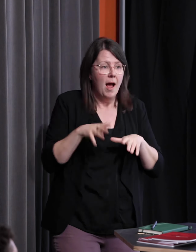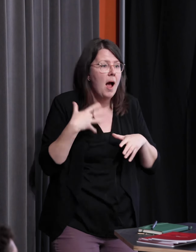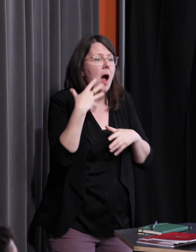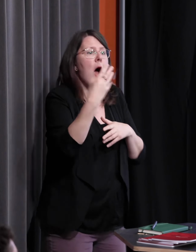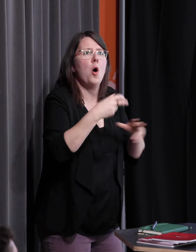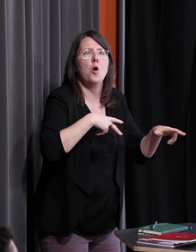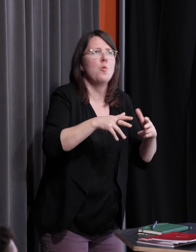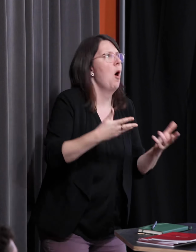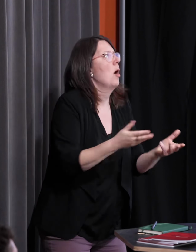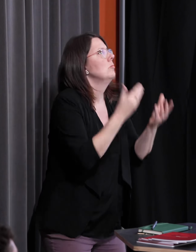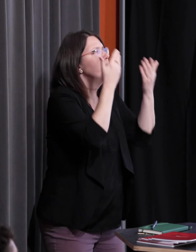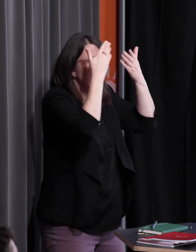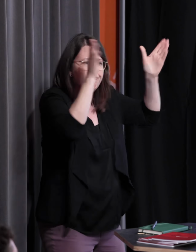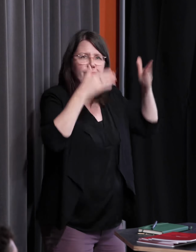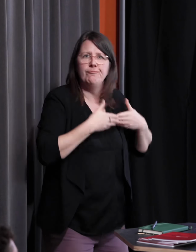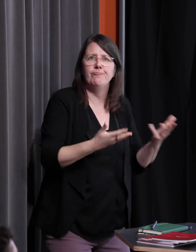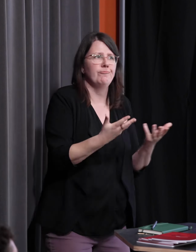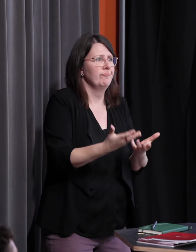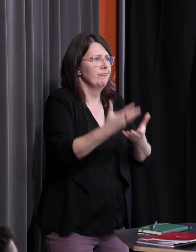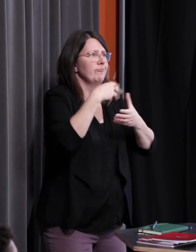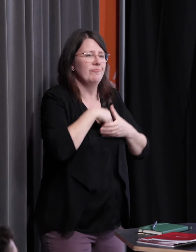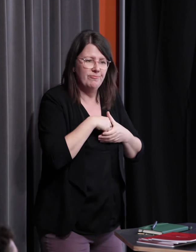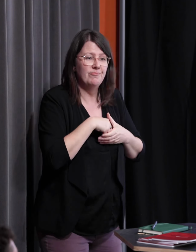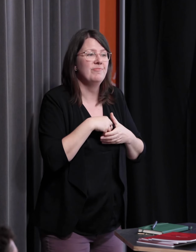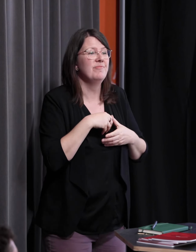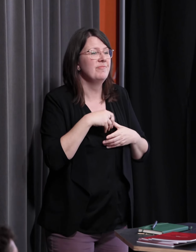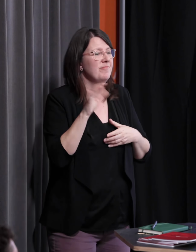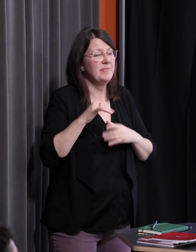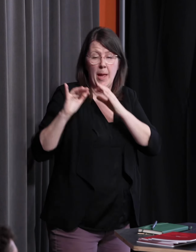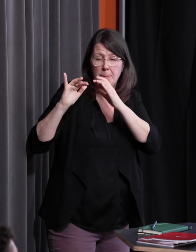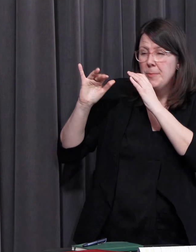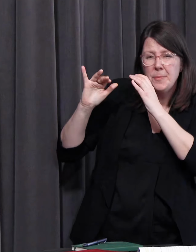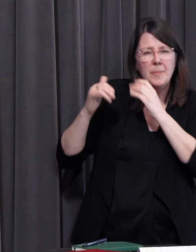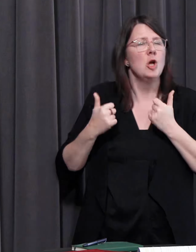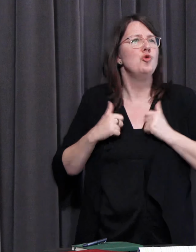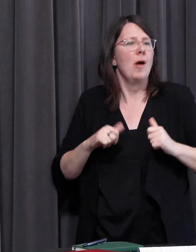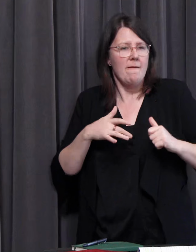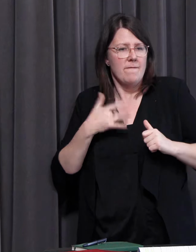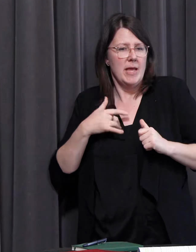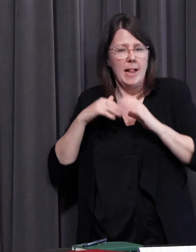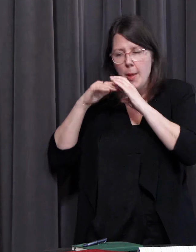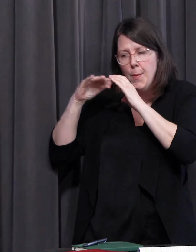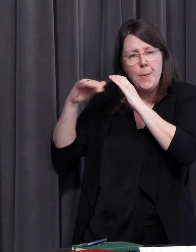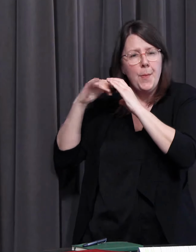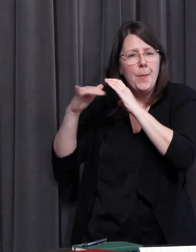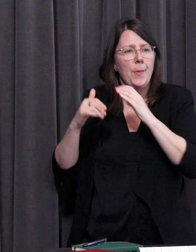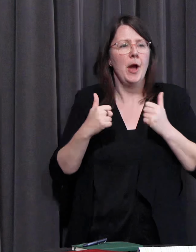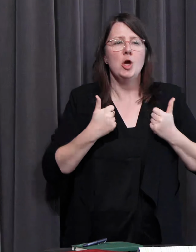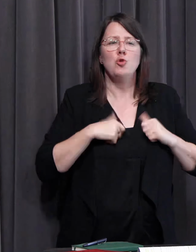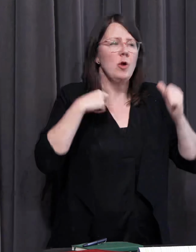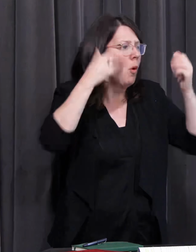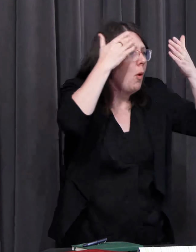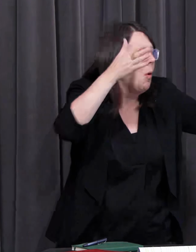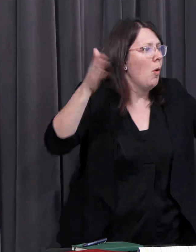fingertips. So that we all can experience a deeper sense of that resonation, communication, and that connection